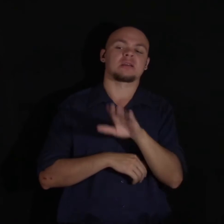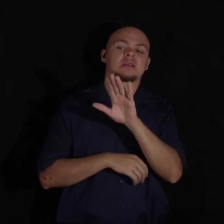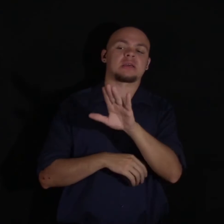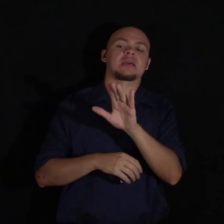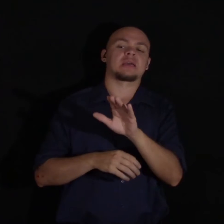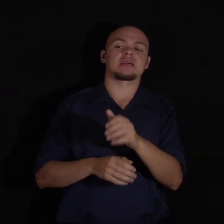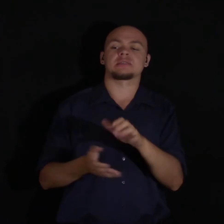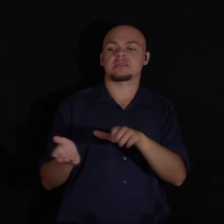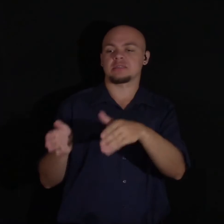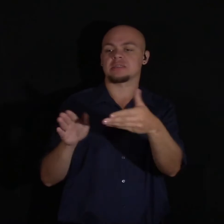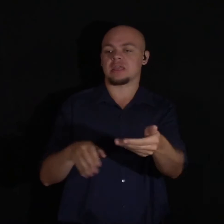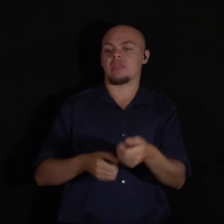his condemnation.